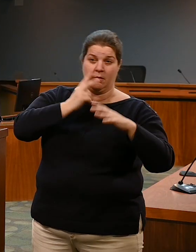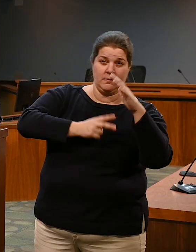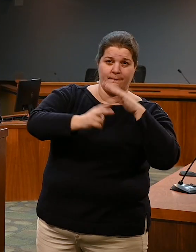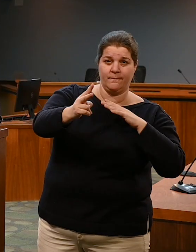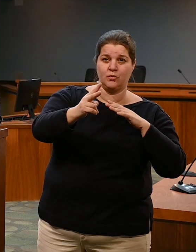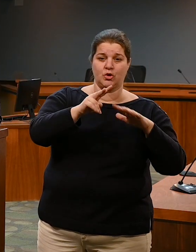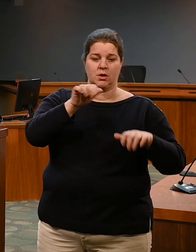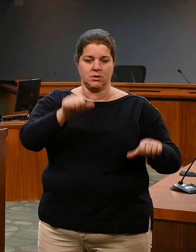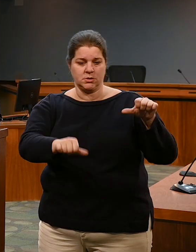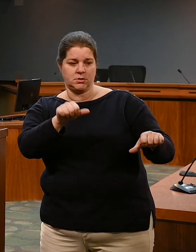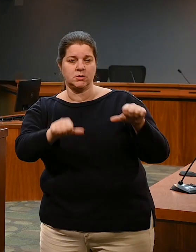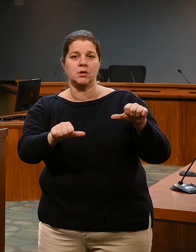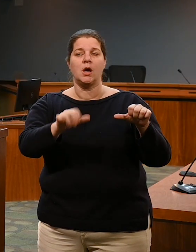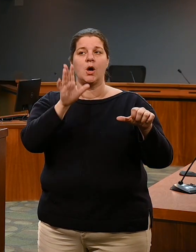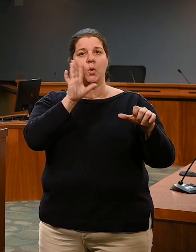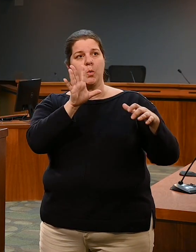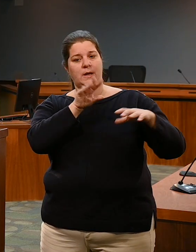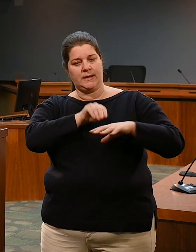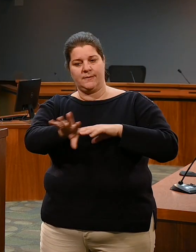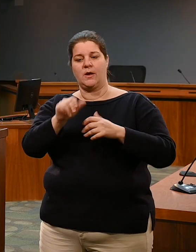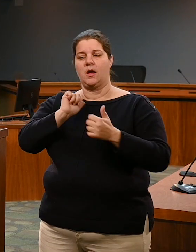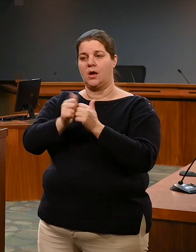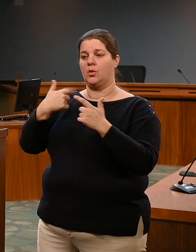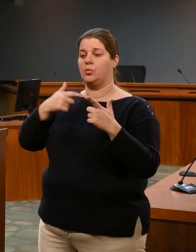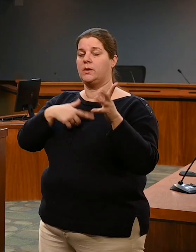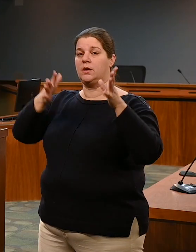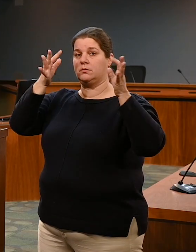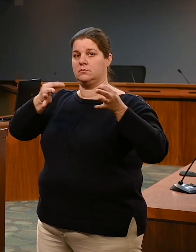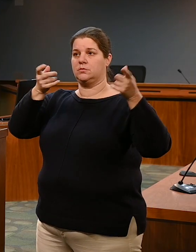we govern, but how we care for one another.